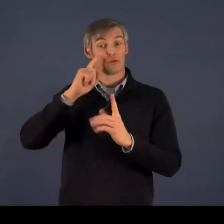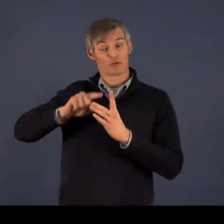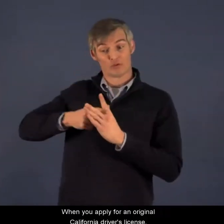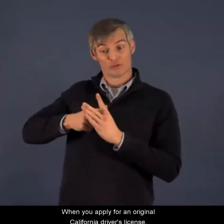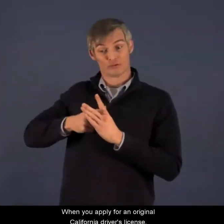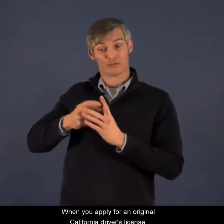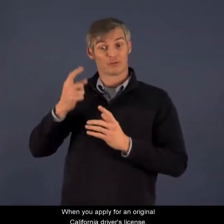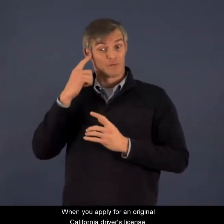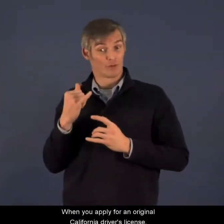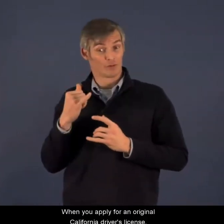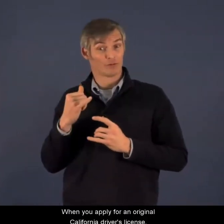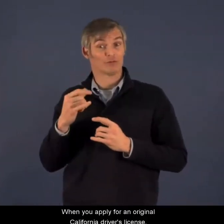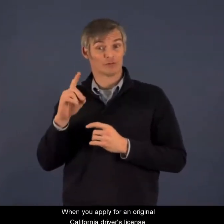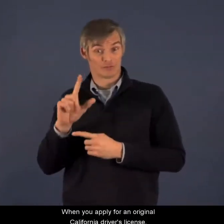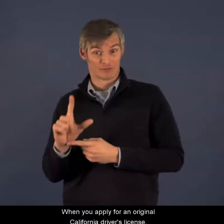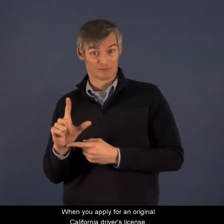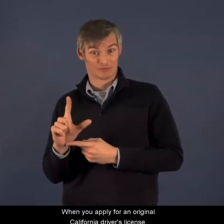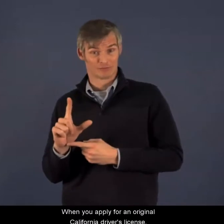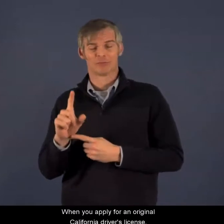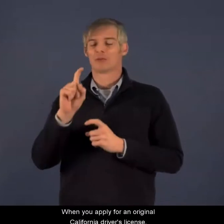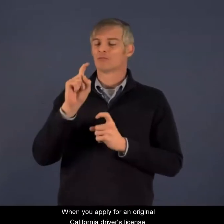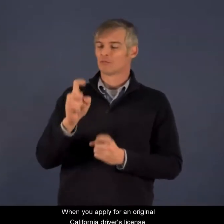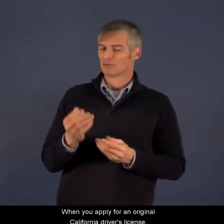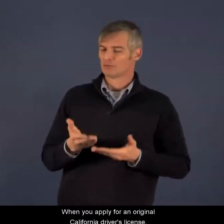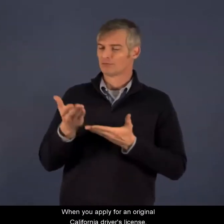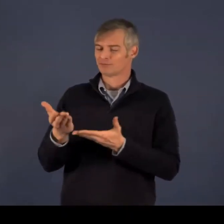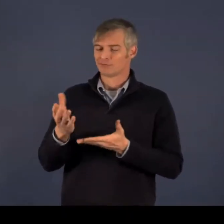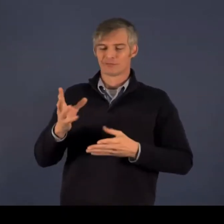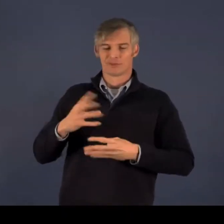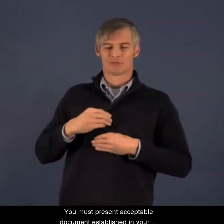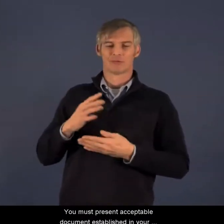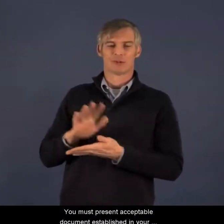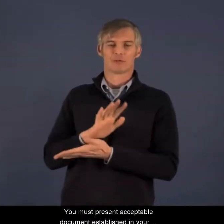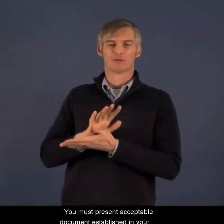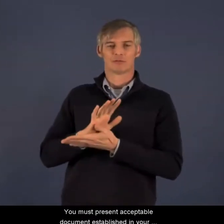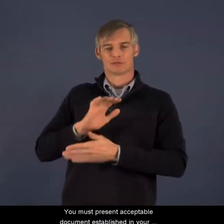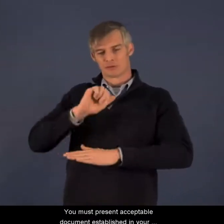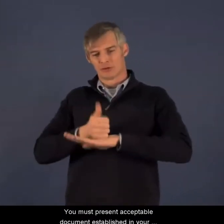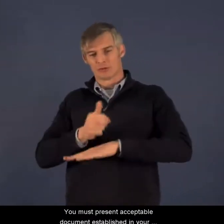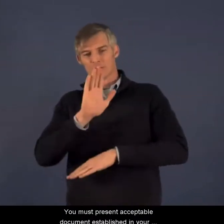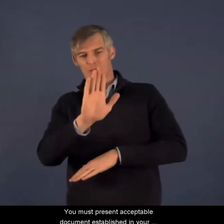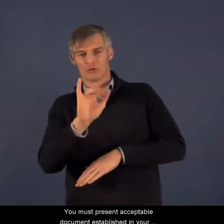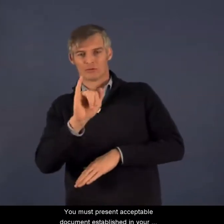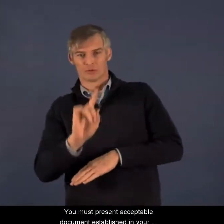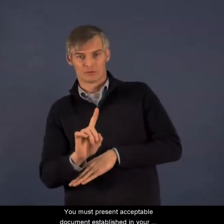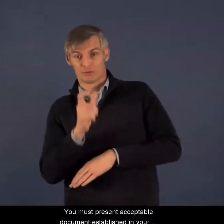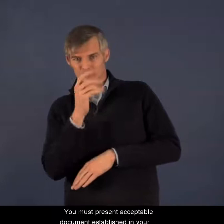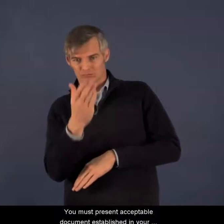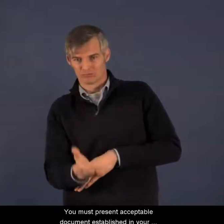When you apply for an original California driver's license, you must present acceptable documents establishing your